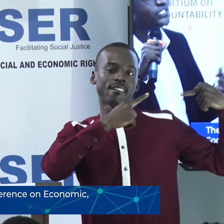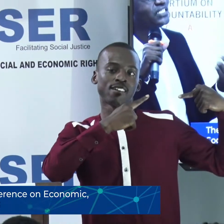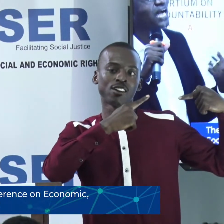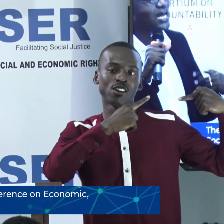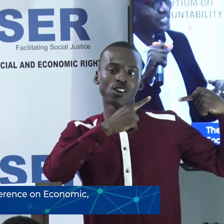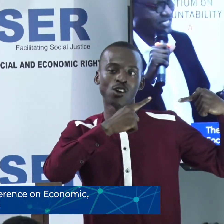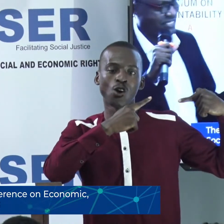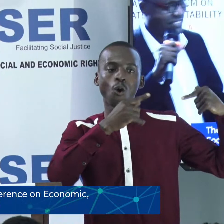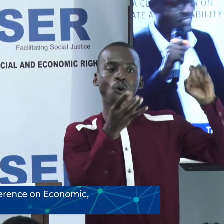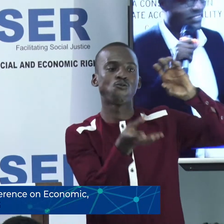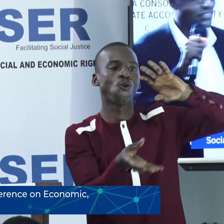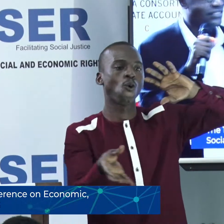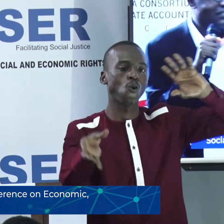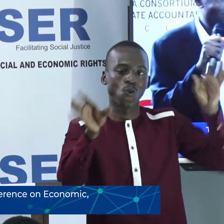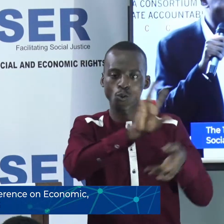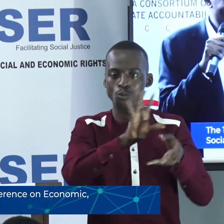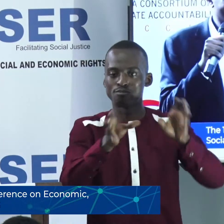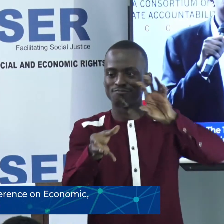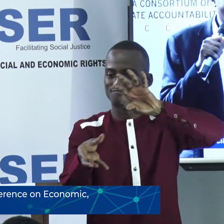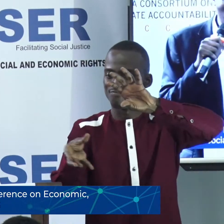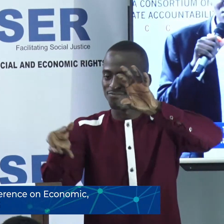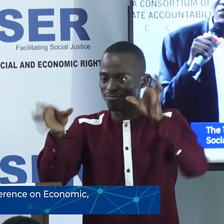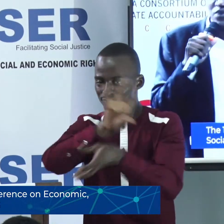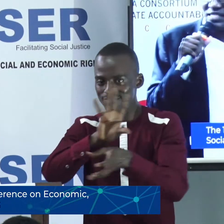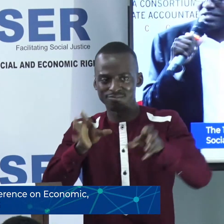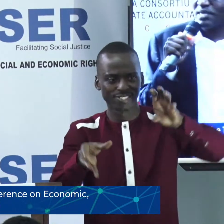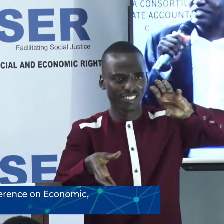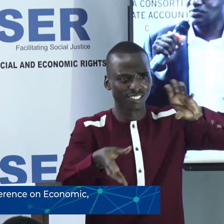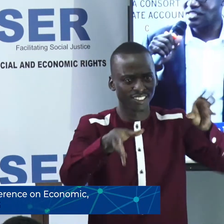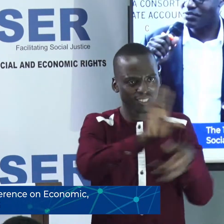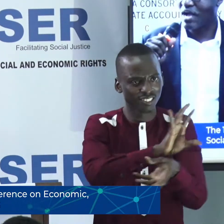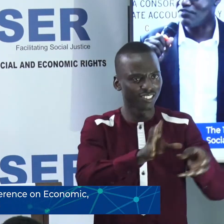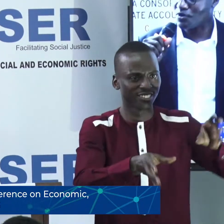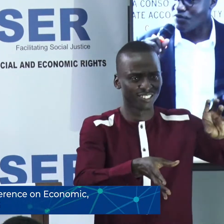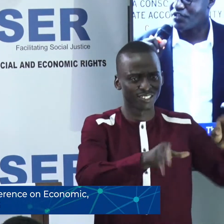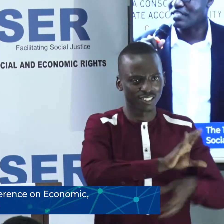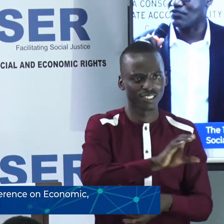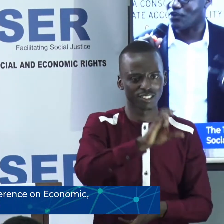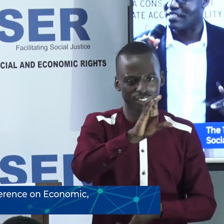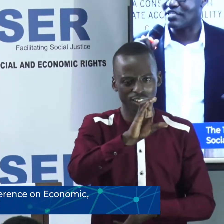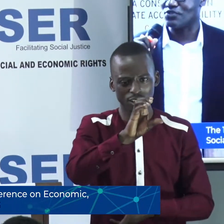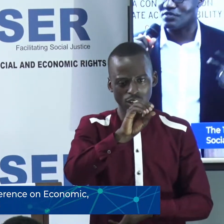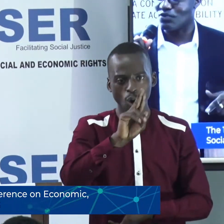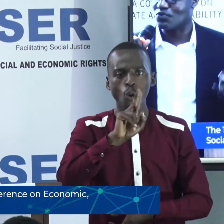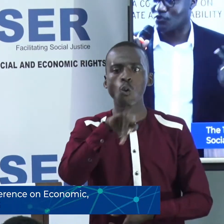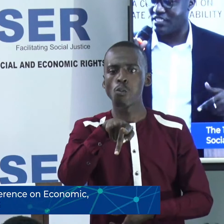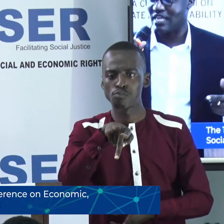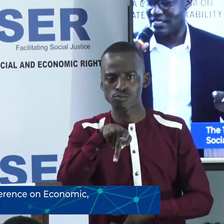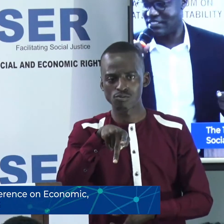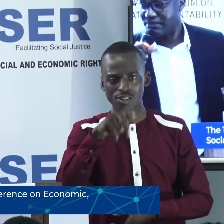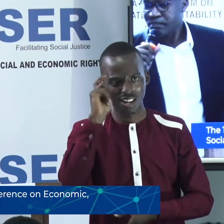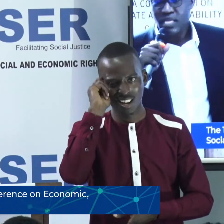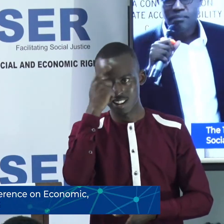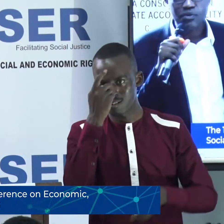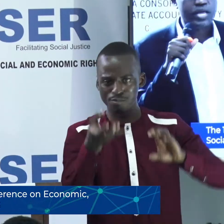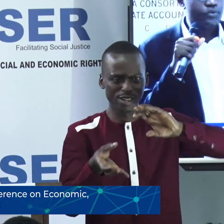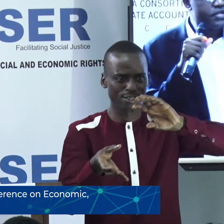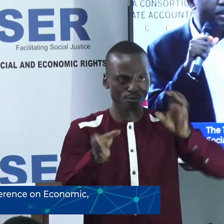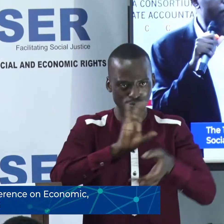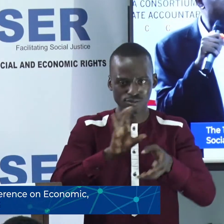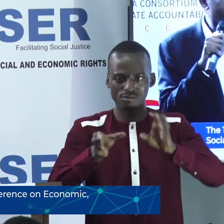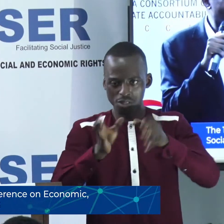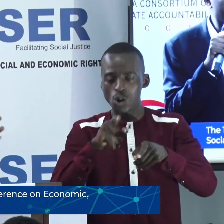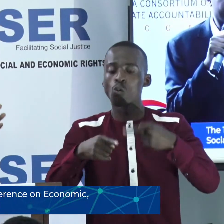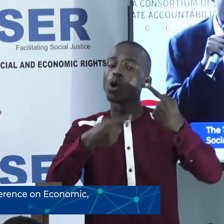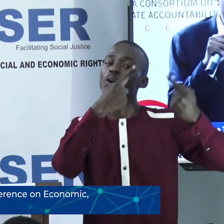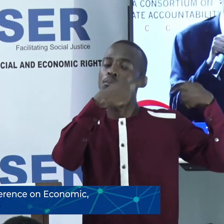coup d'etats. I don't know if we are at liberty to have a conference that focuses on coup d'etats. But we are going back